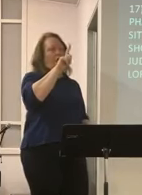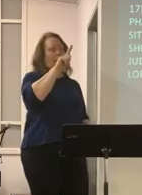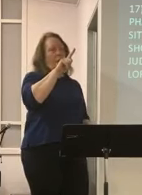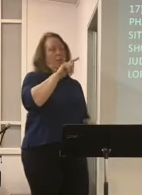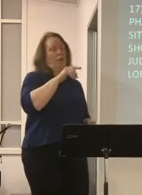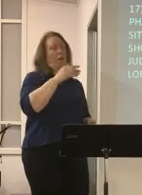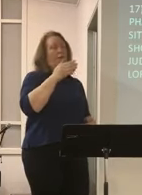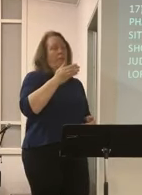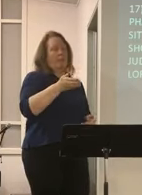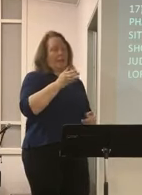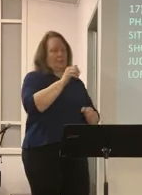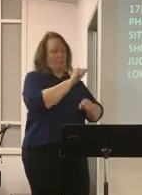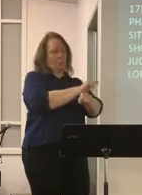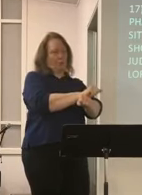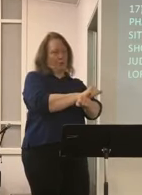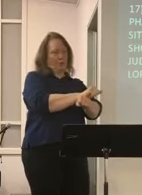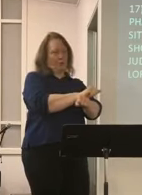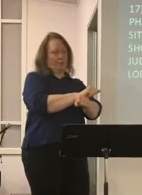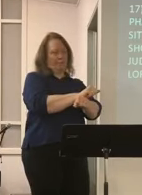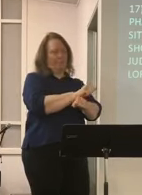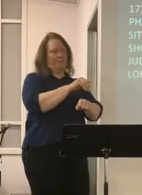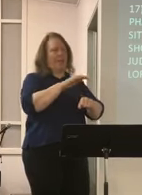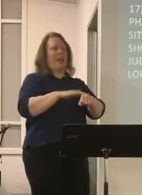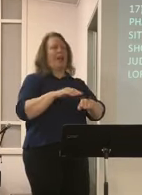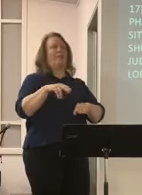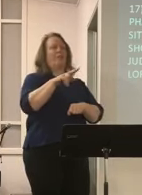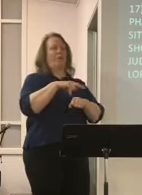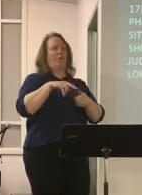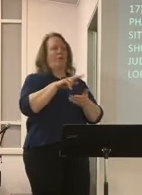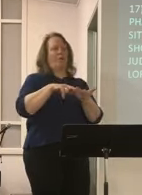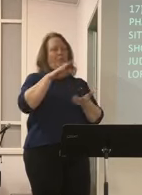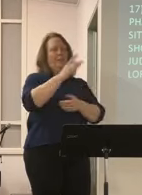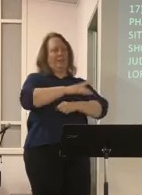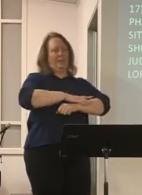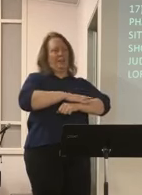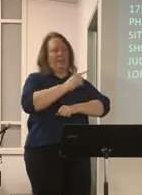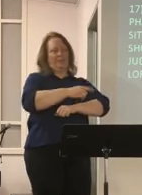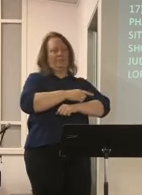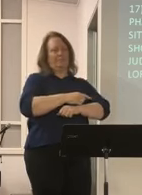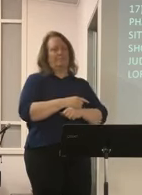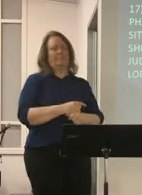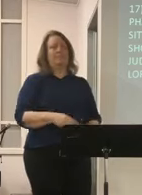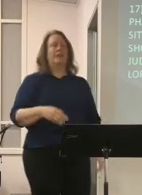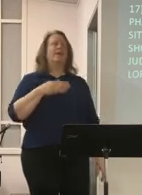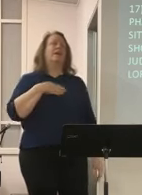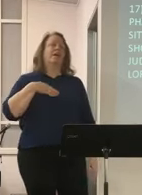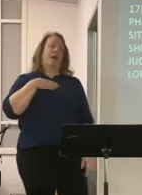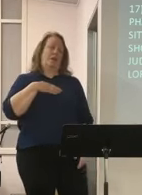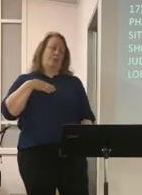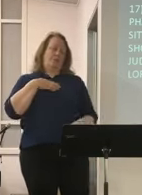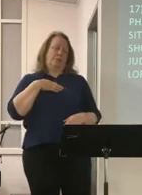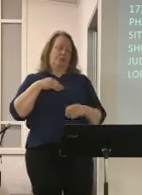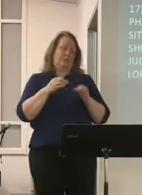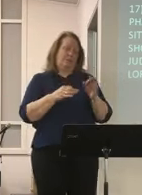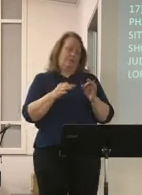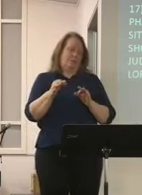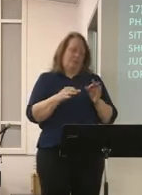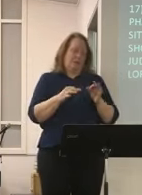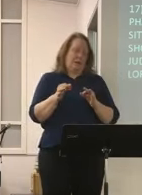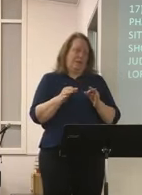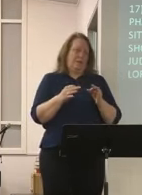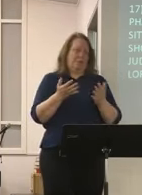Sabbath. Now, I appreciated her trying to tell me why she wasn't